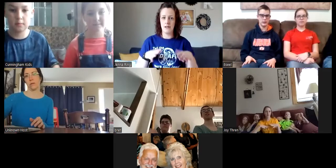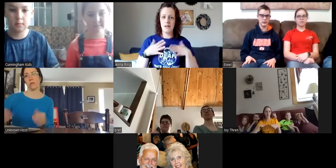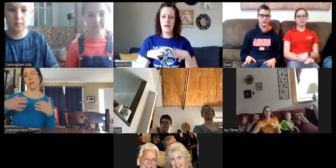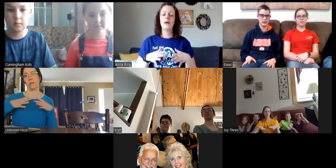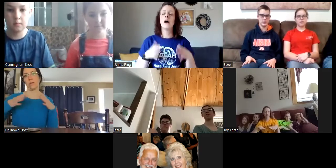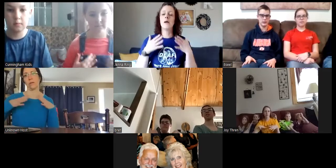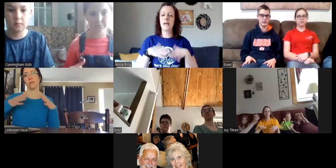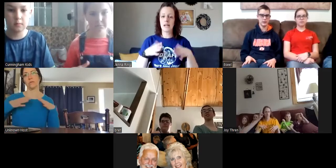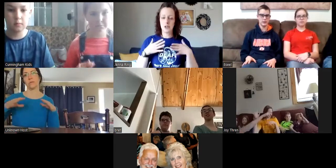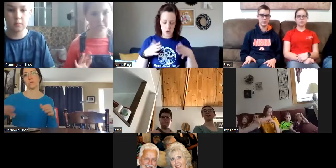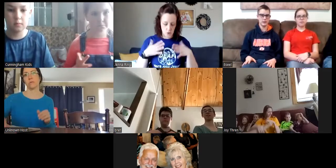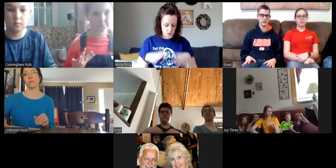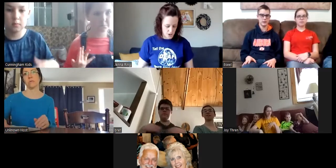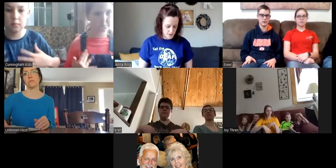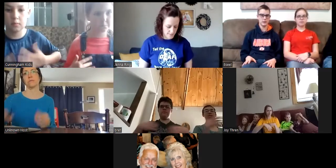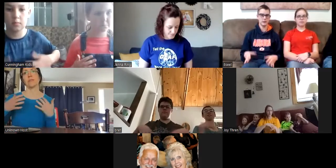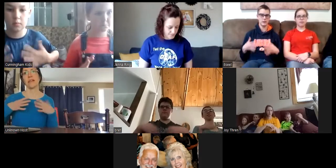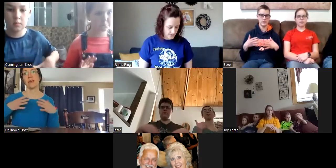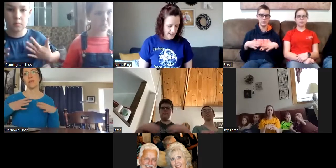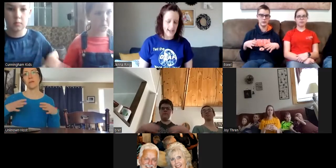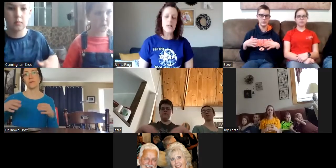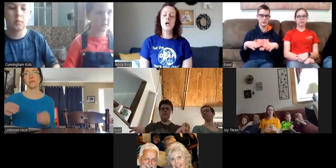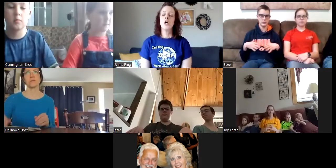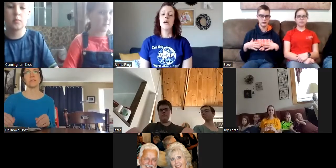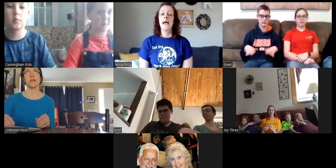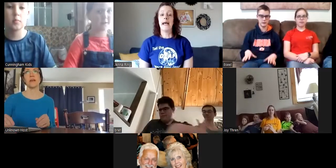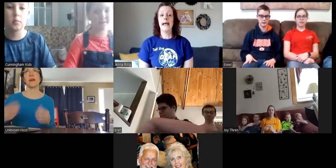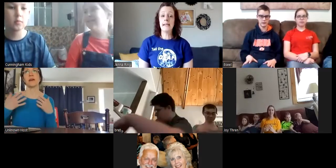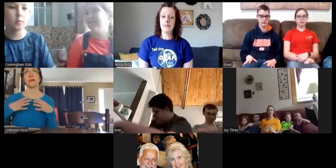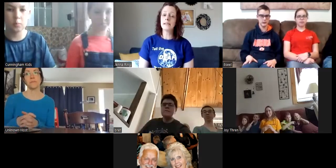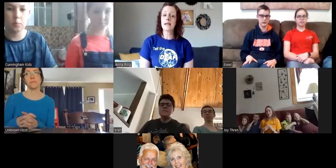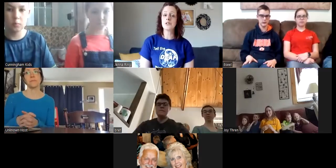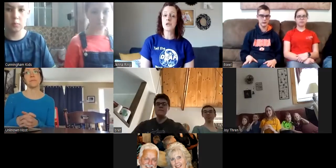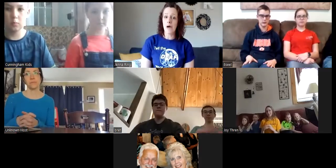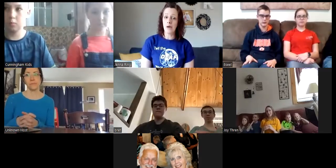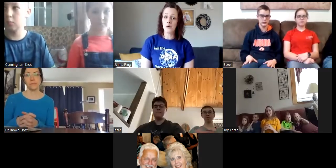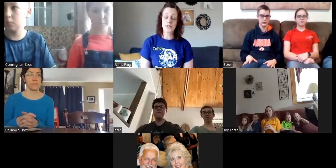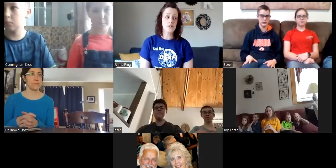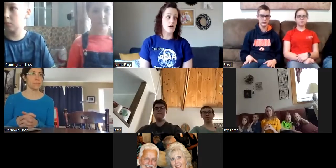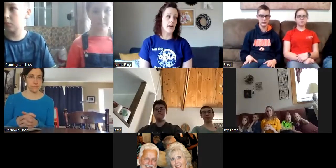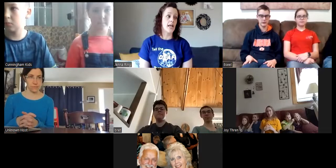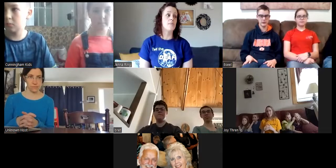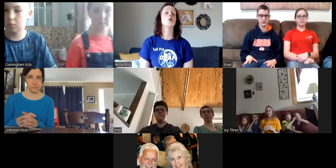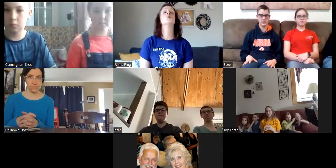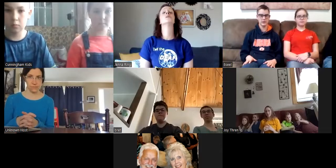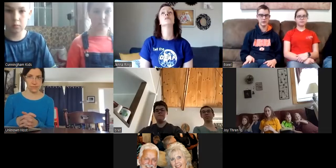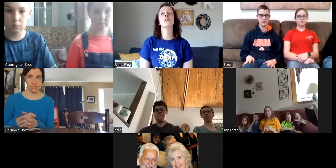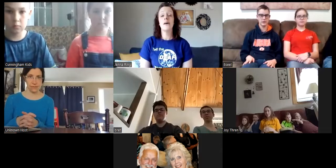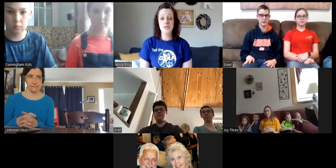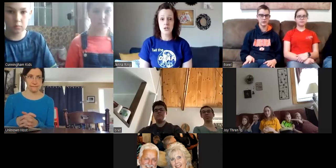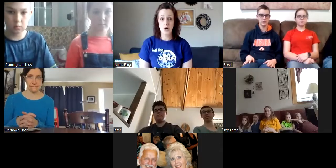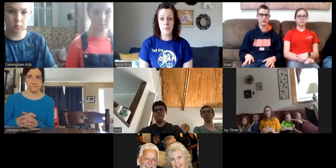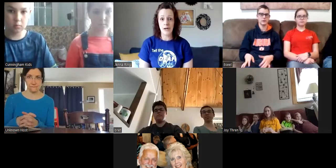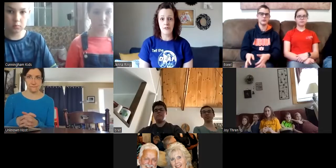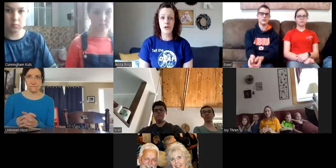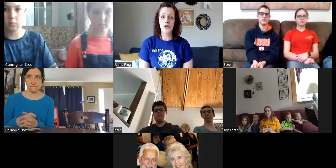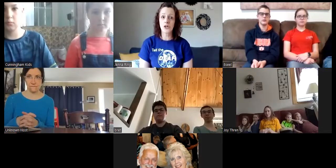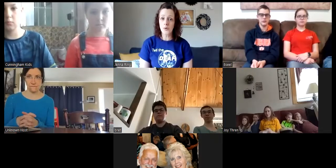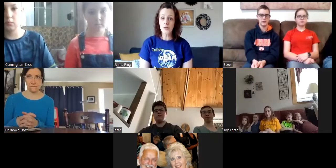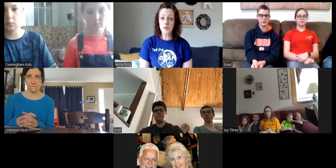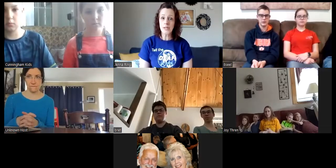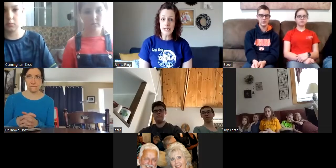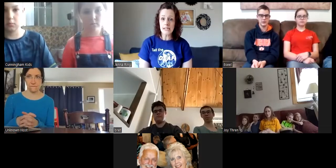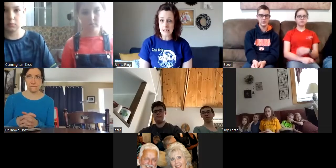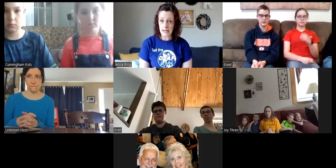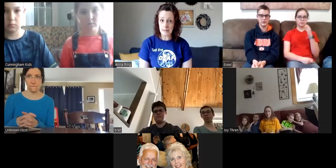dressed. I'm getting clothes on. Okay. And if you plan to go outside, unless you're my oldest daughter, Amy, who